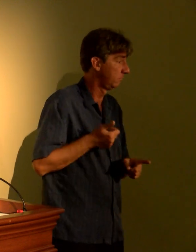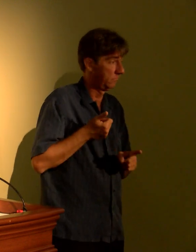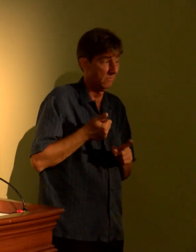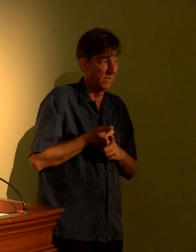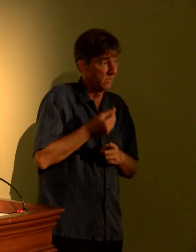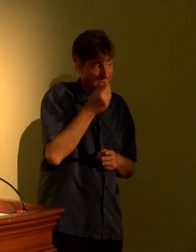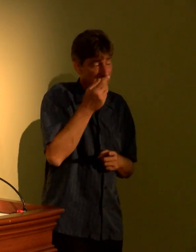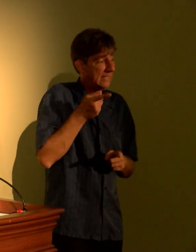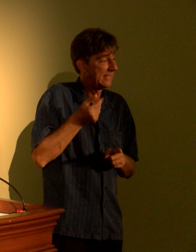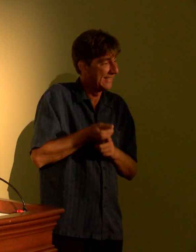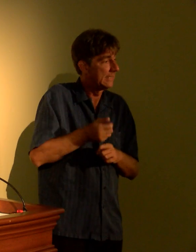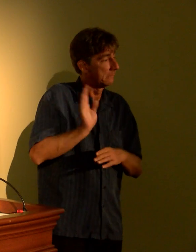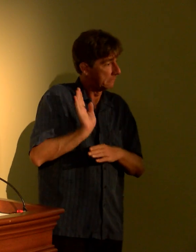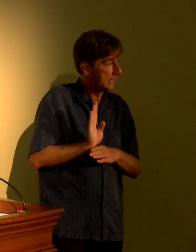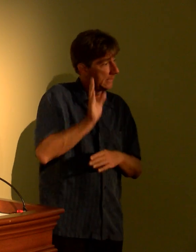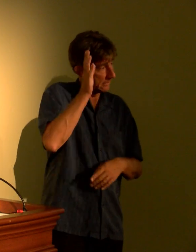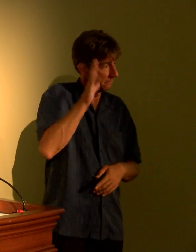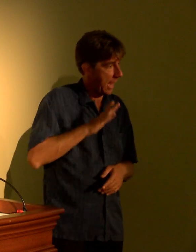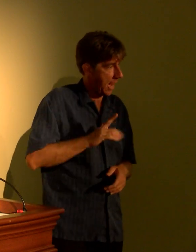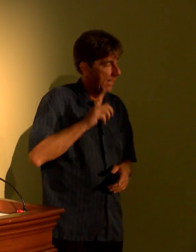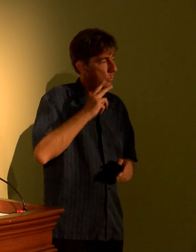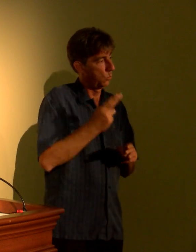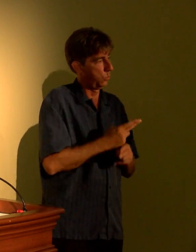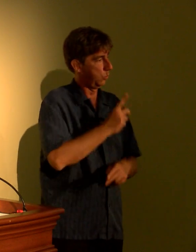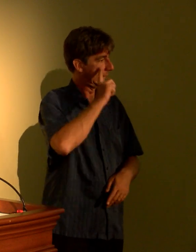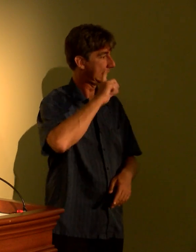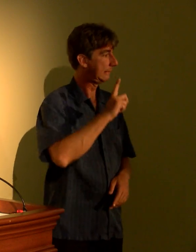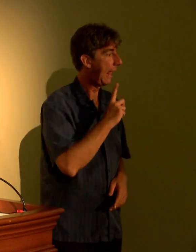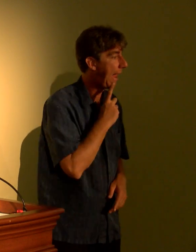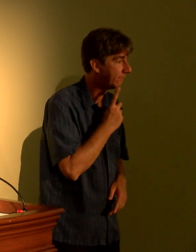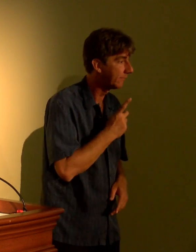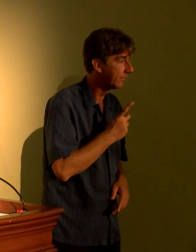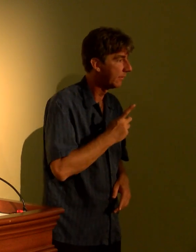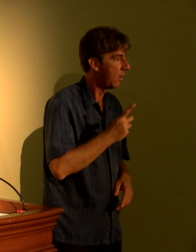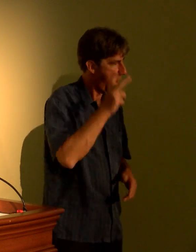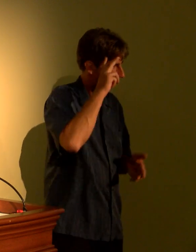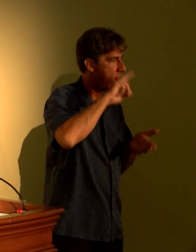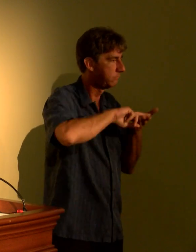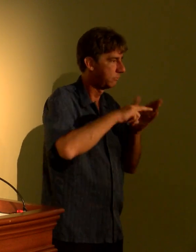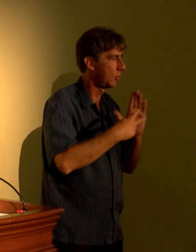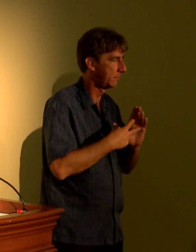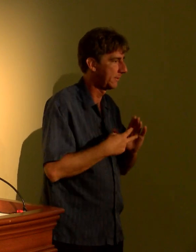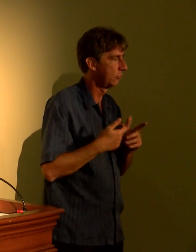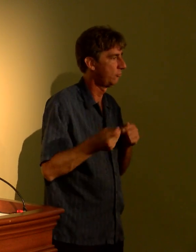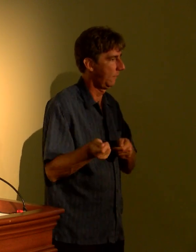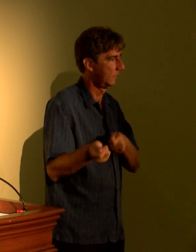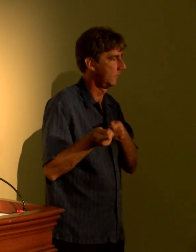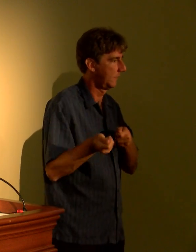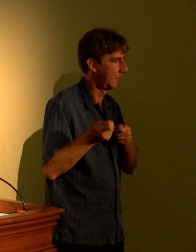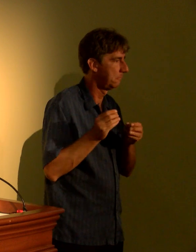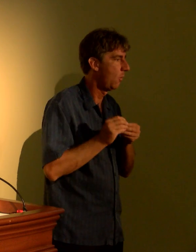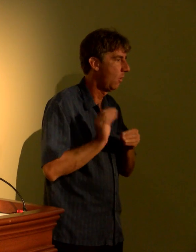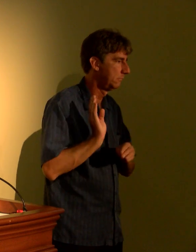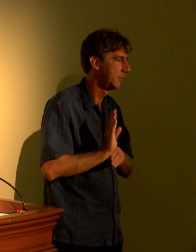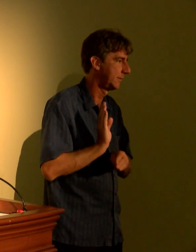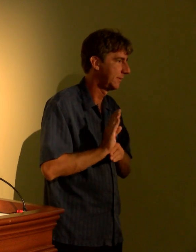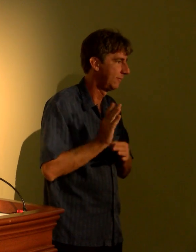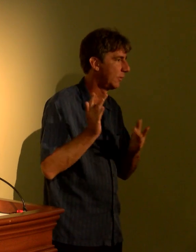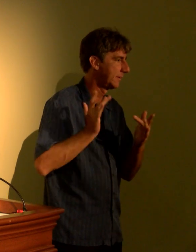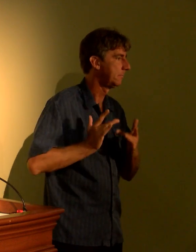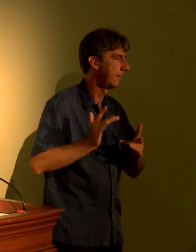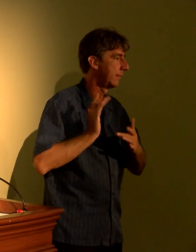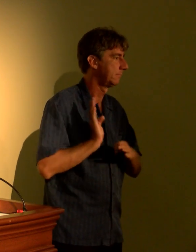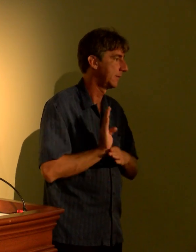I think, explicitly uses the fact of his deafness in his advertisements for